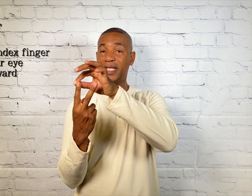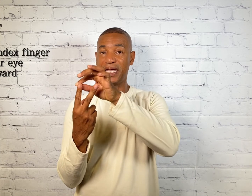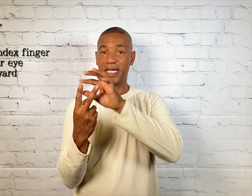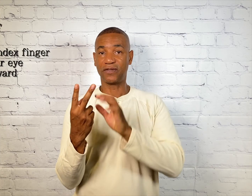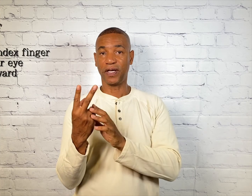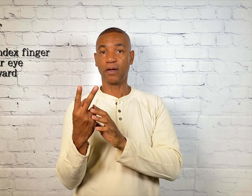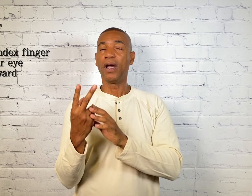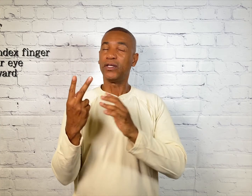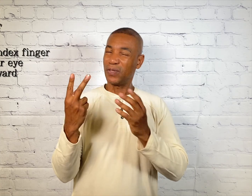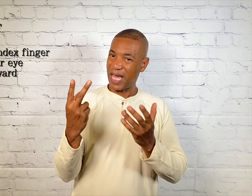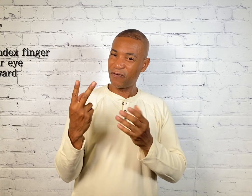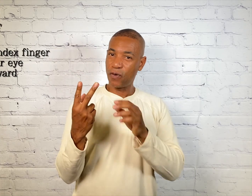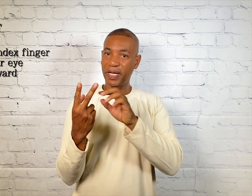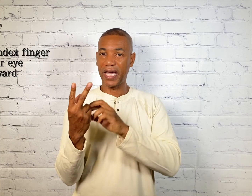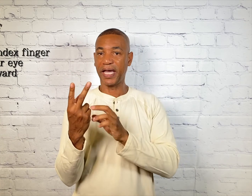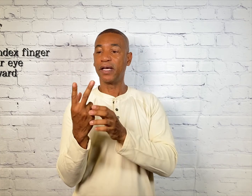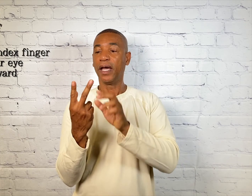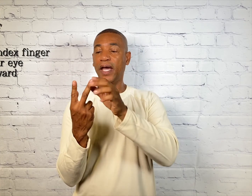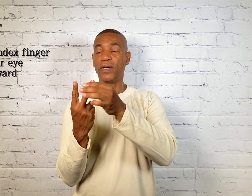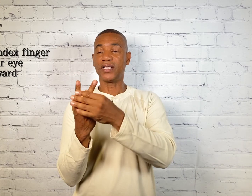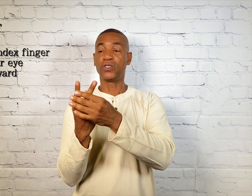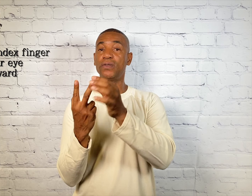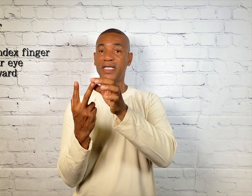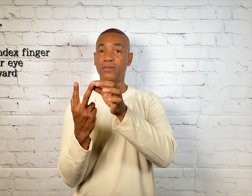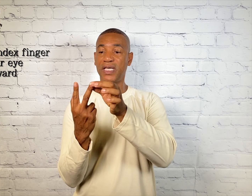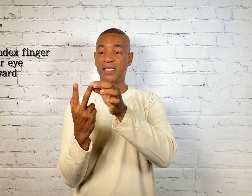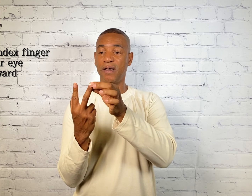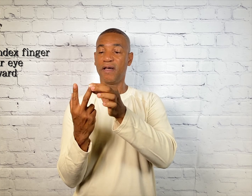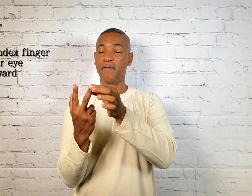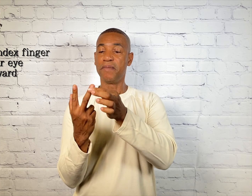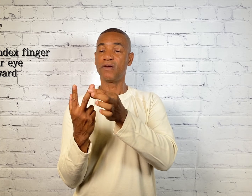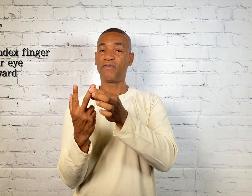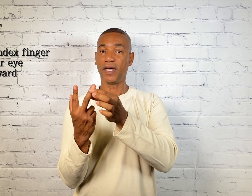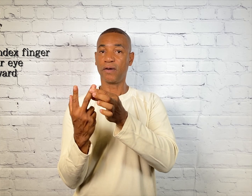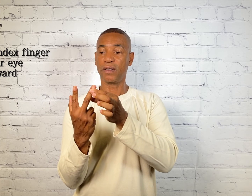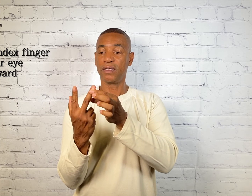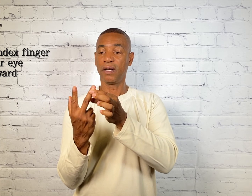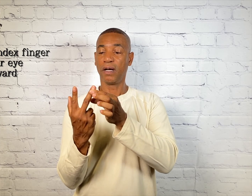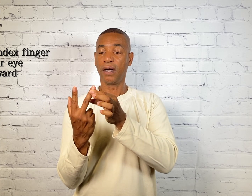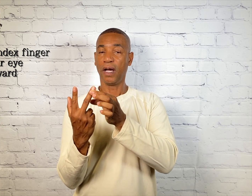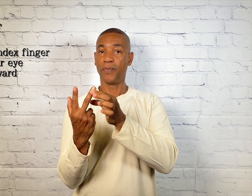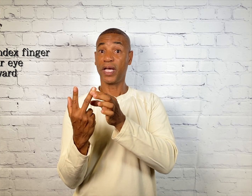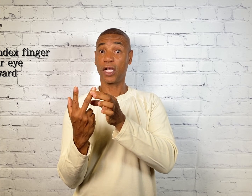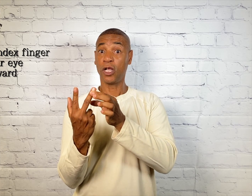index finger. You can form a K, and what I do is I'll take the middle finger and bring it